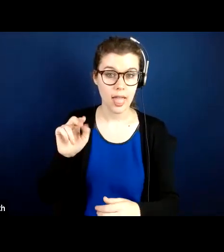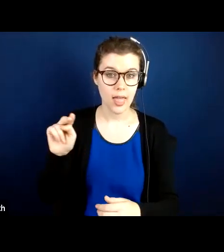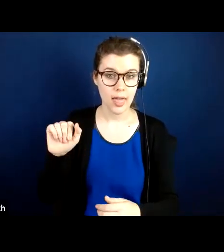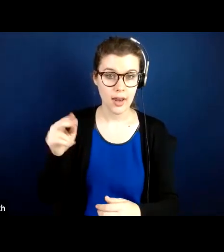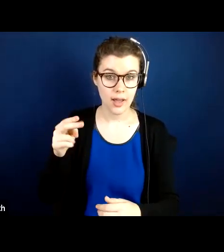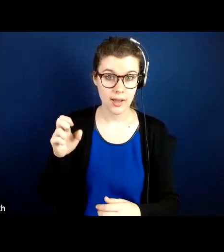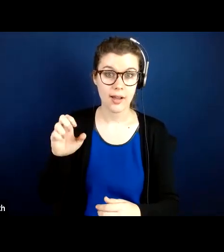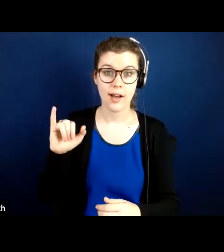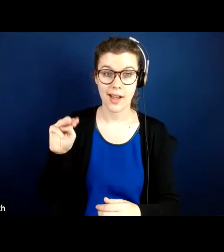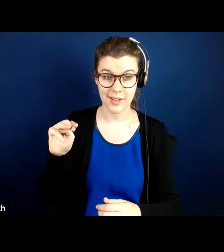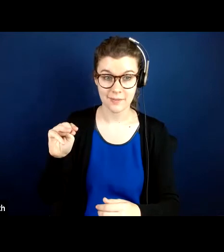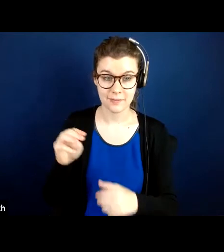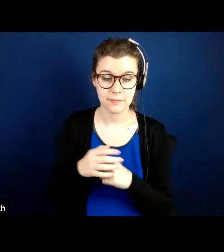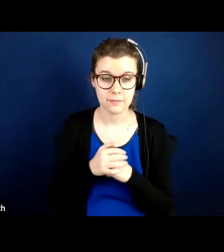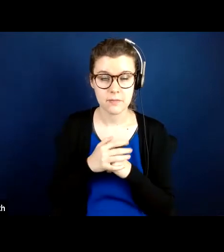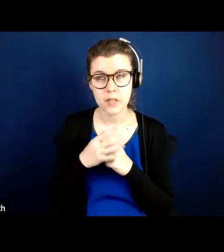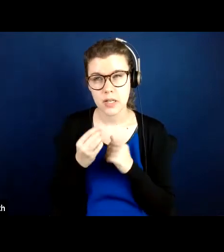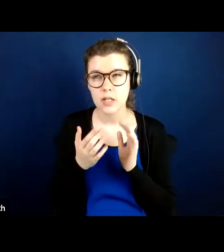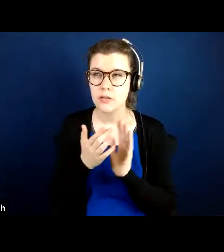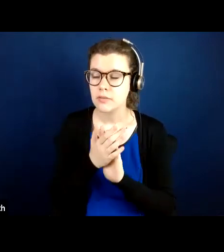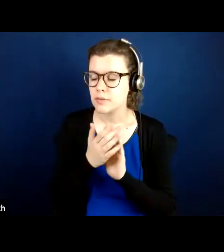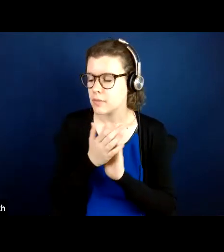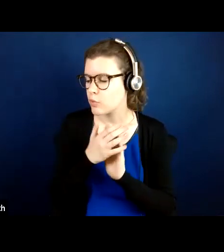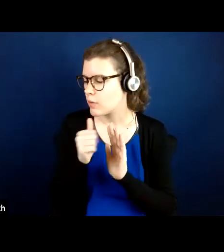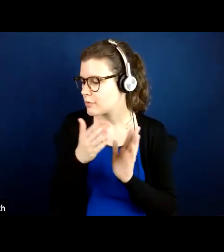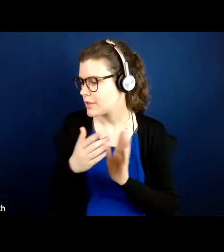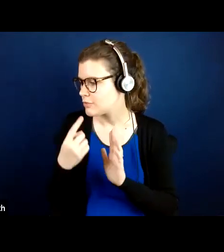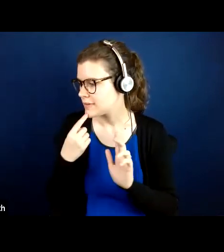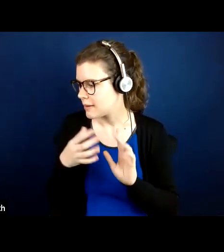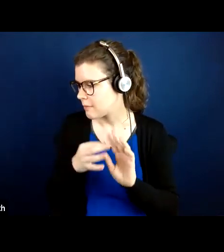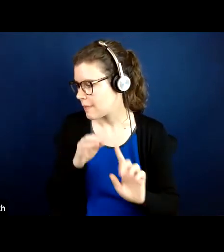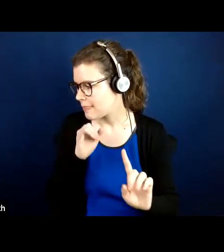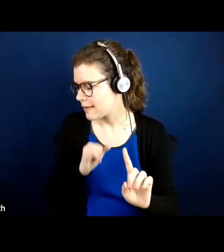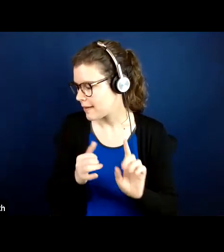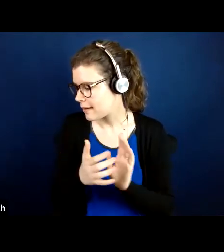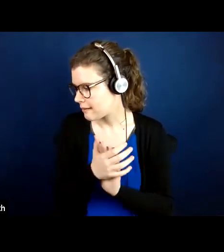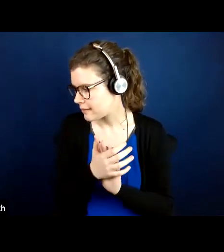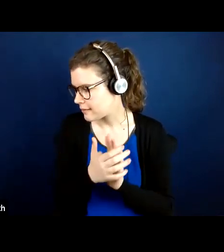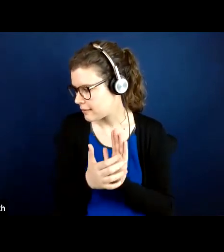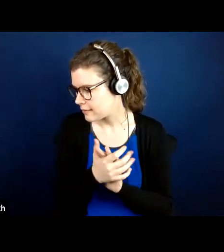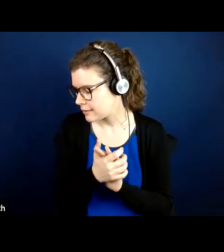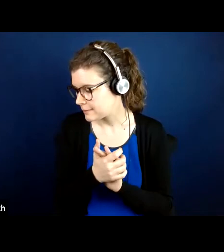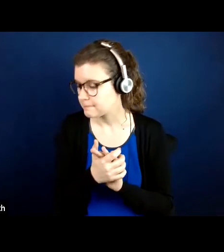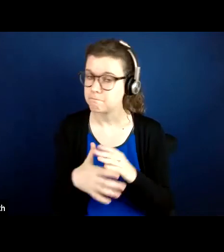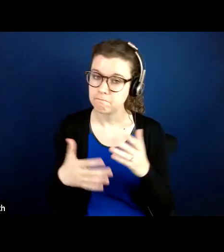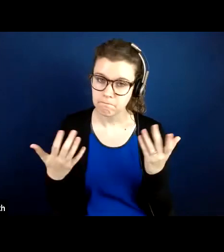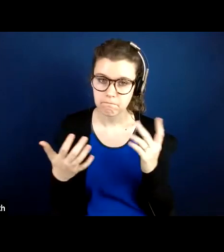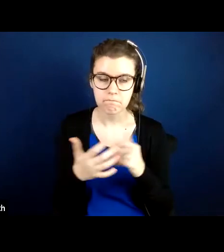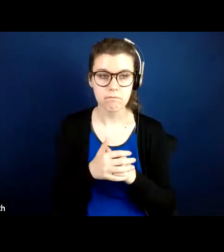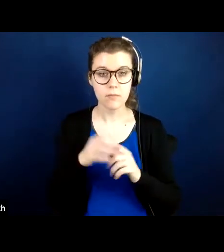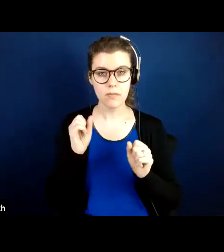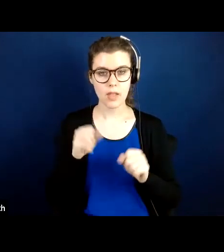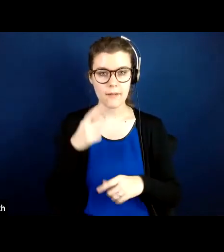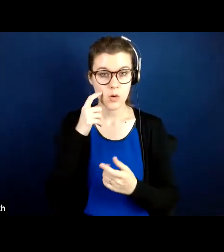And what else was I going to say here? But and then, or they're perhaps for